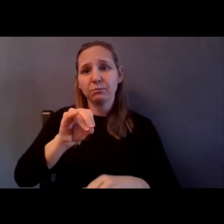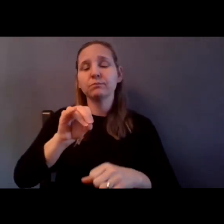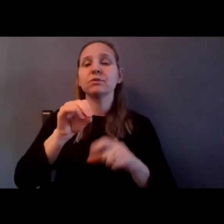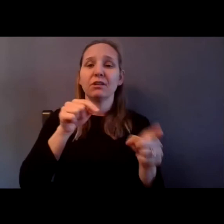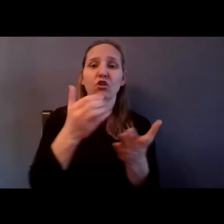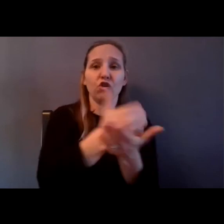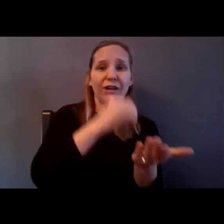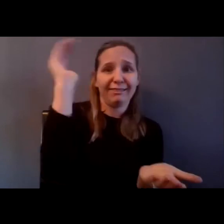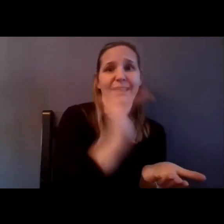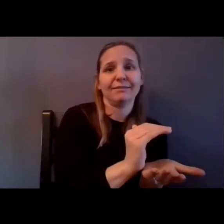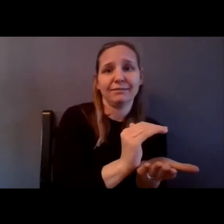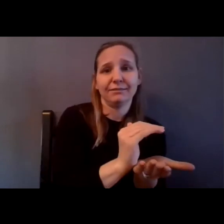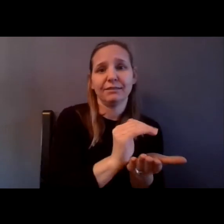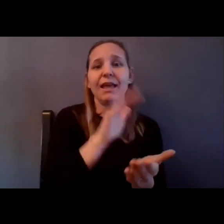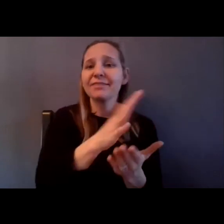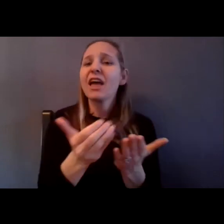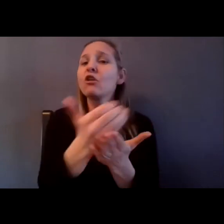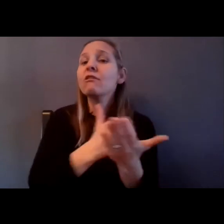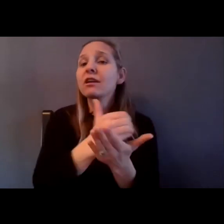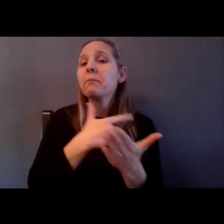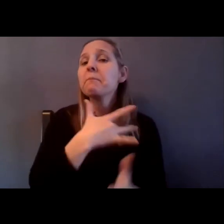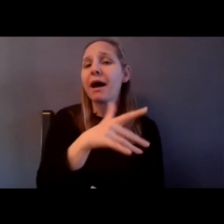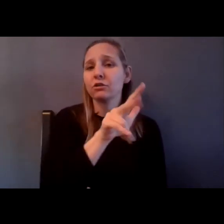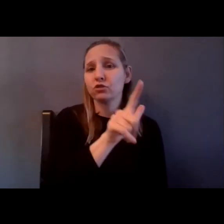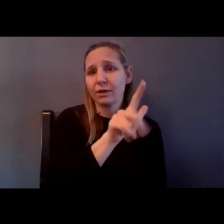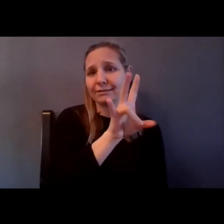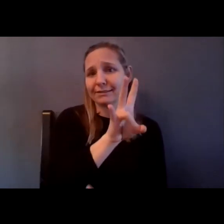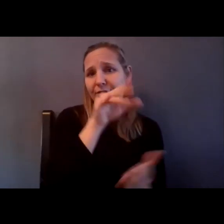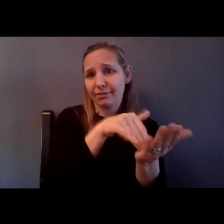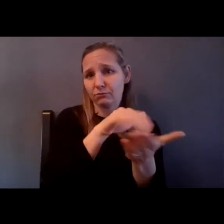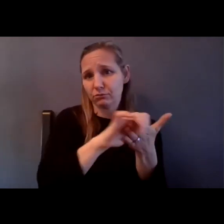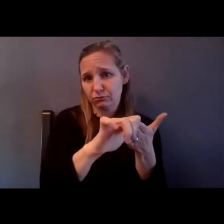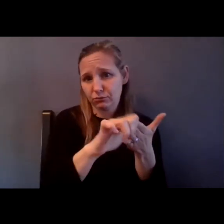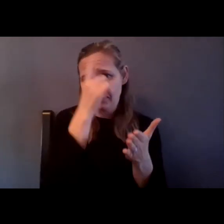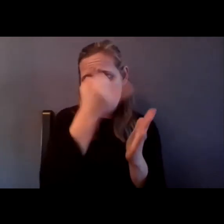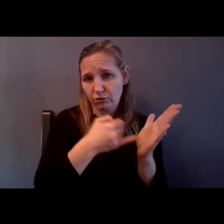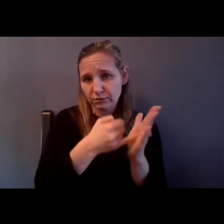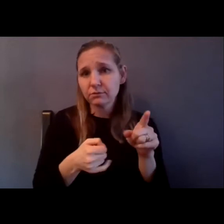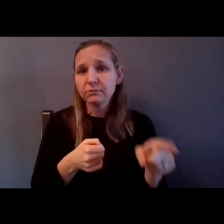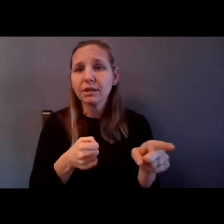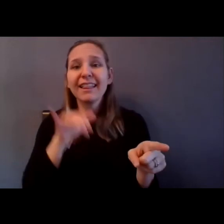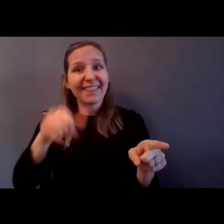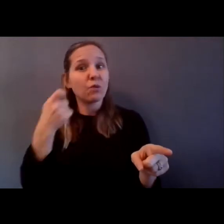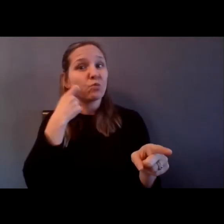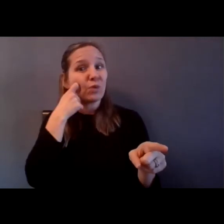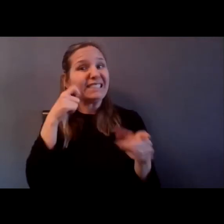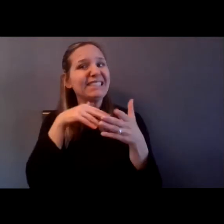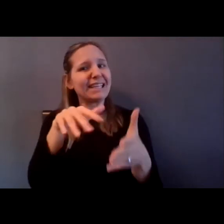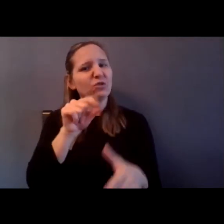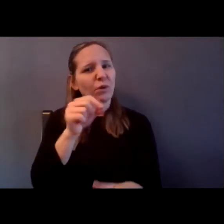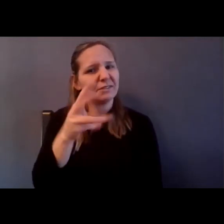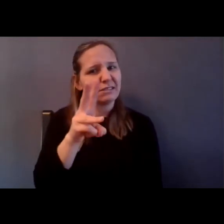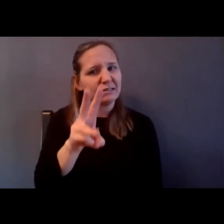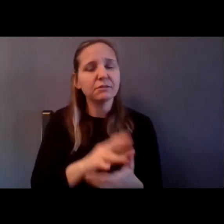income for artists was $27,000. And that was the most recent study that they did on that. But they